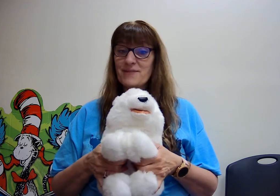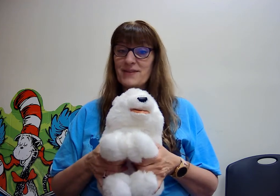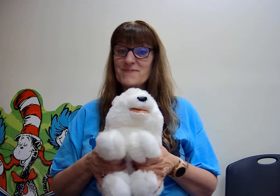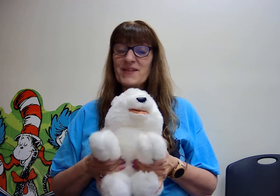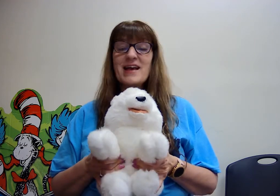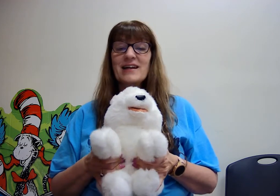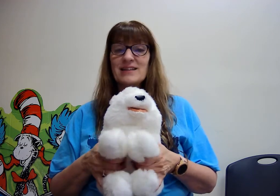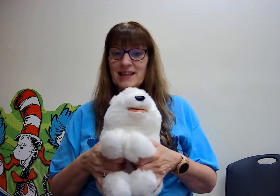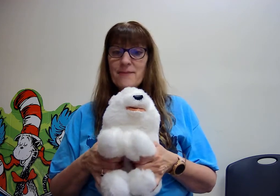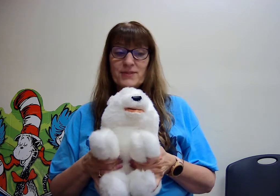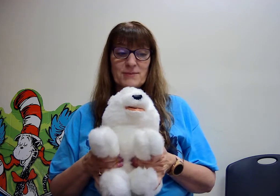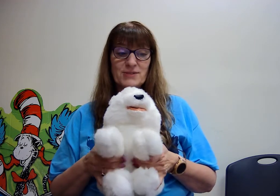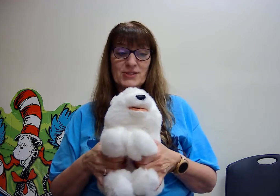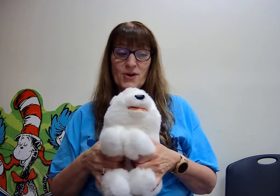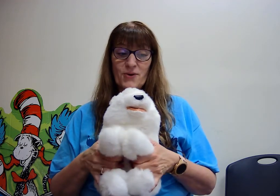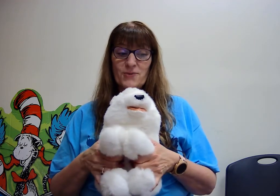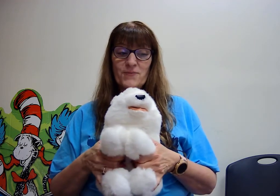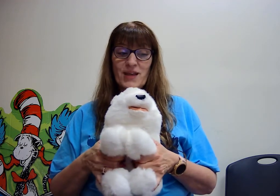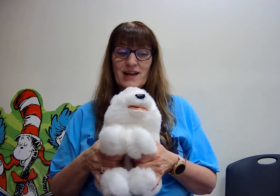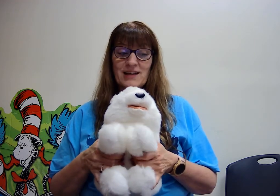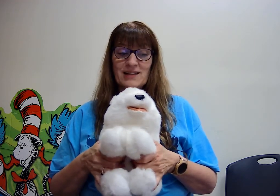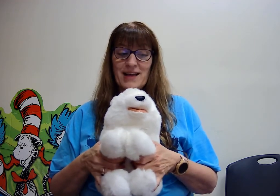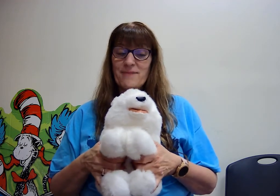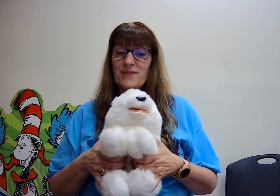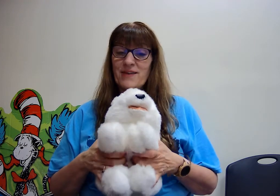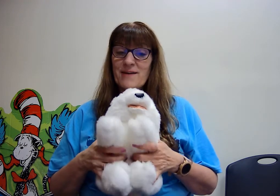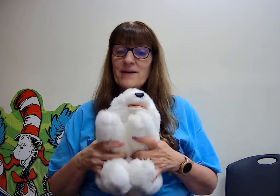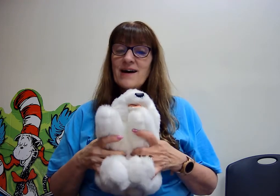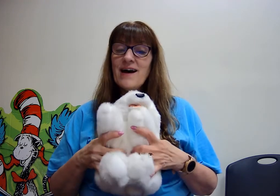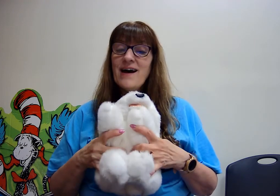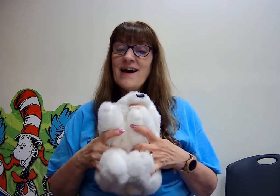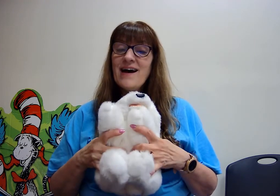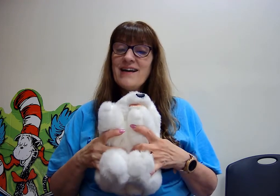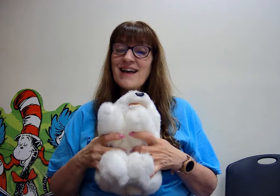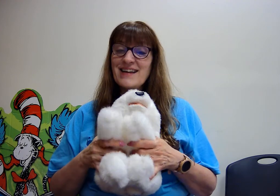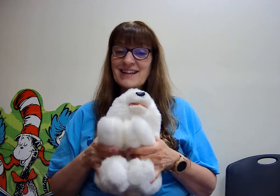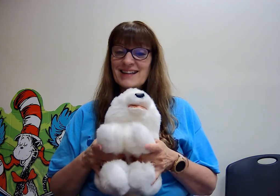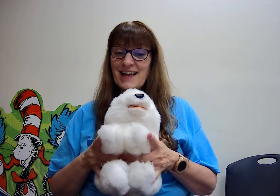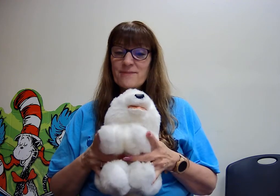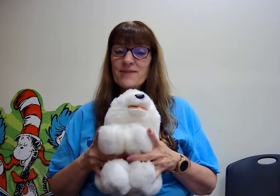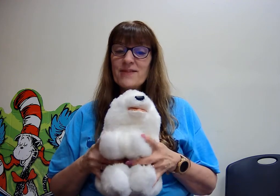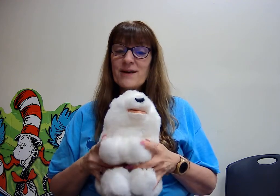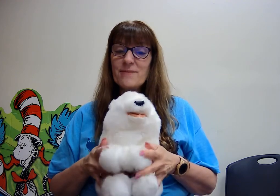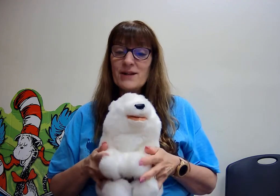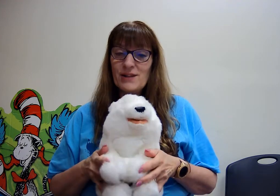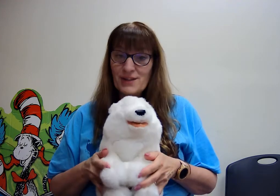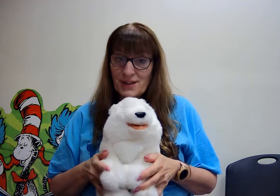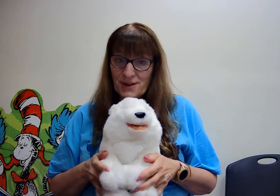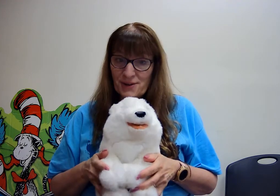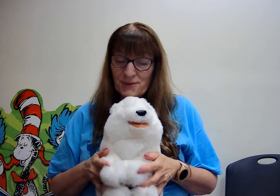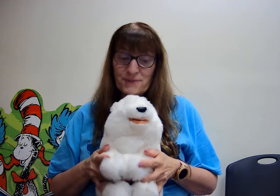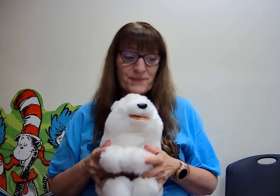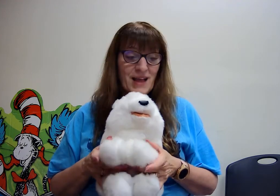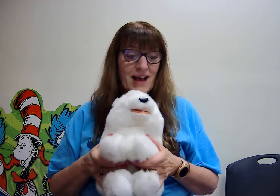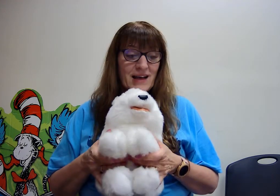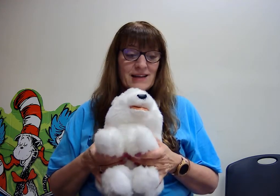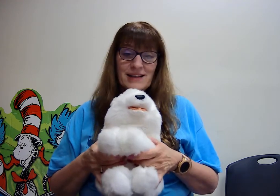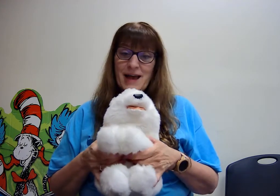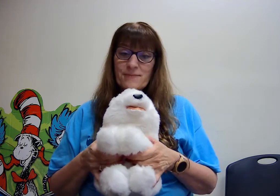them, clap them so. Clap them high and clap them low. Clap